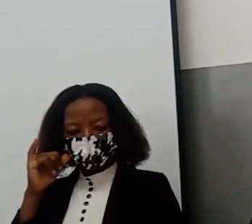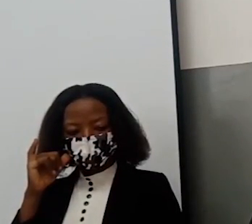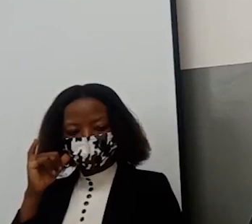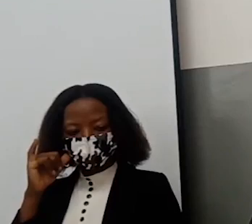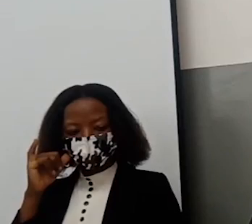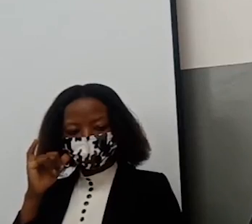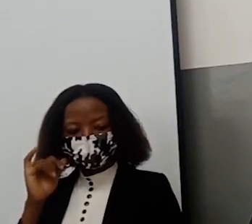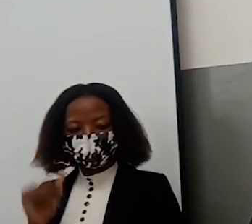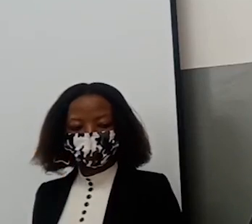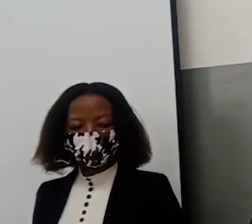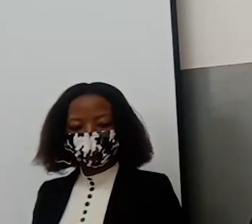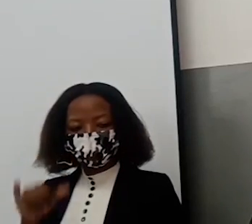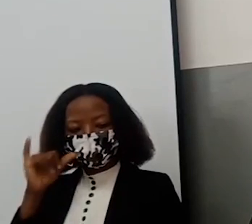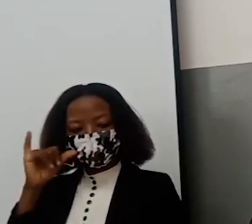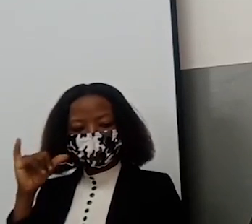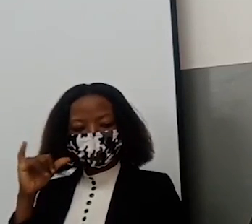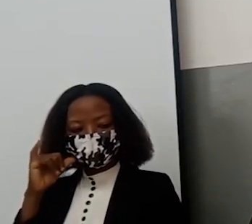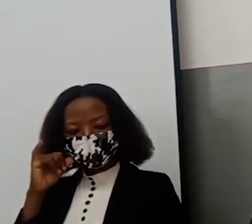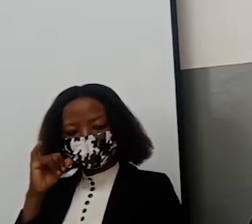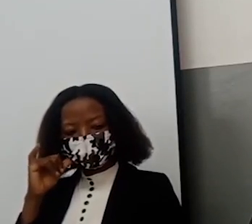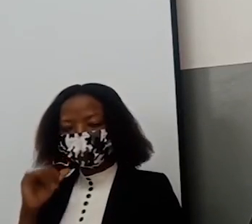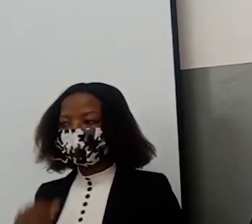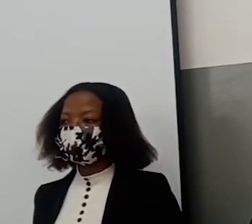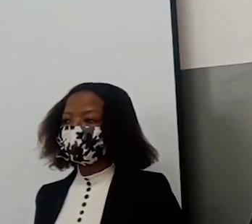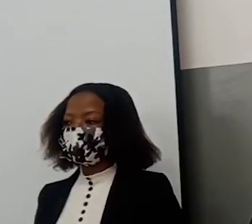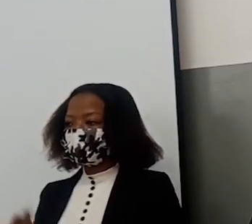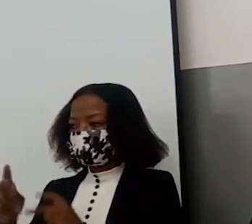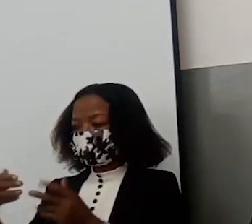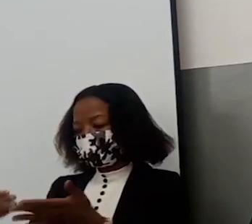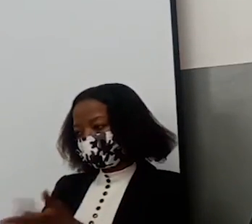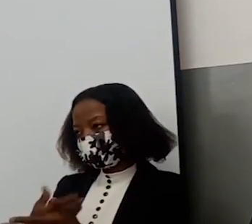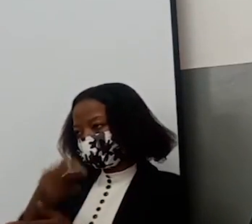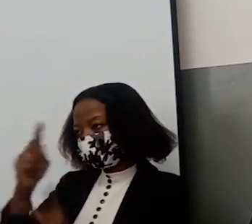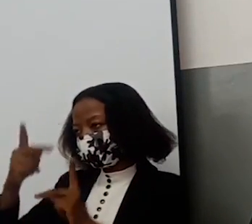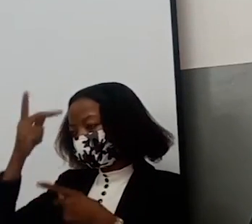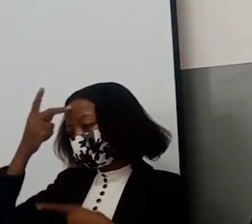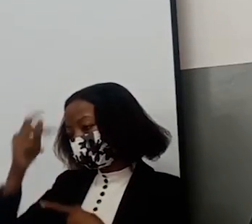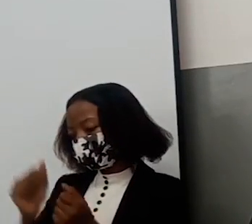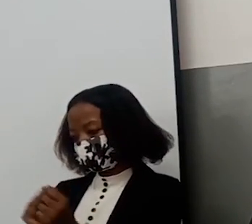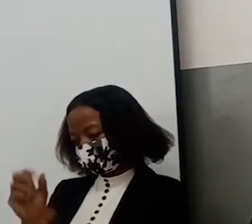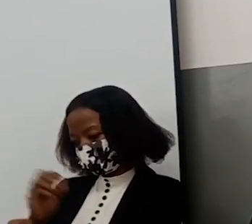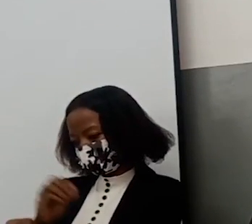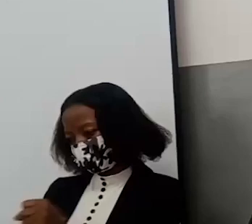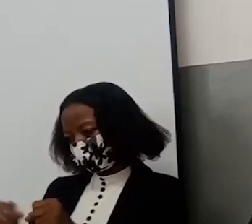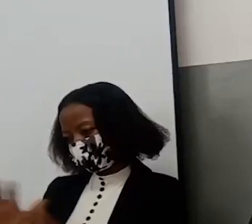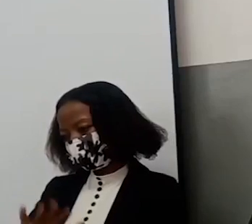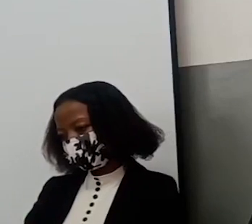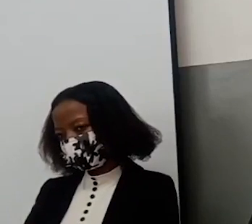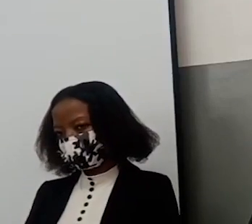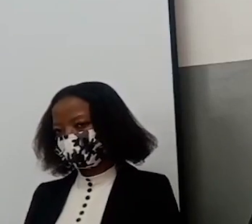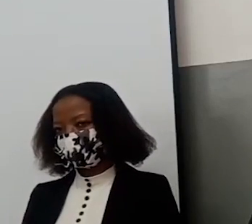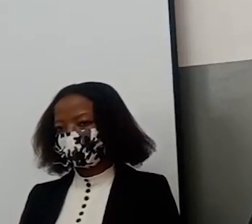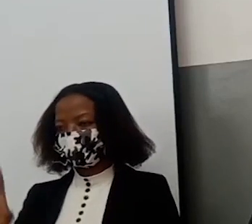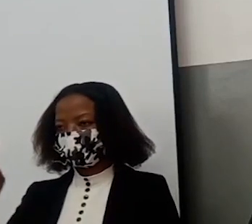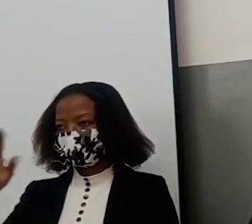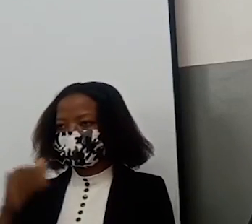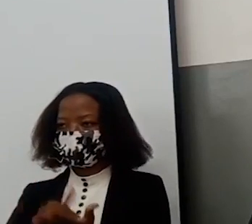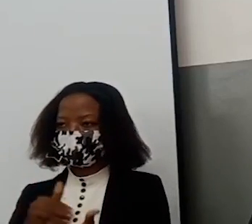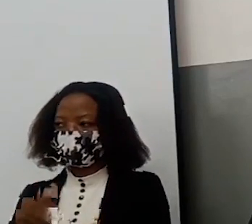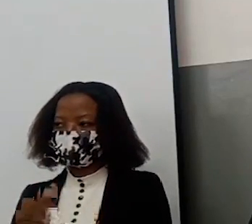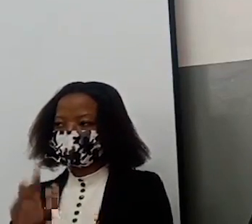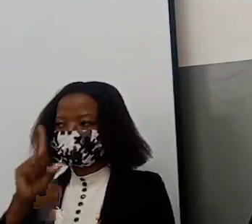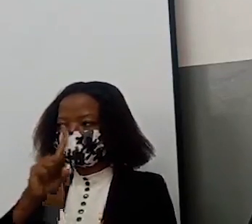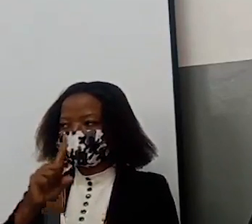the total confirmed positive cases cumulatively stands at 6,100.